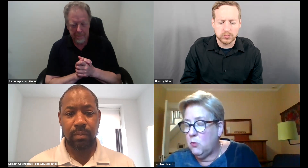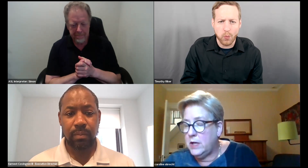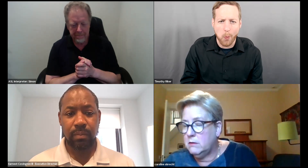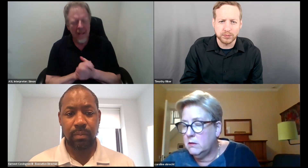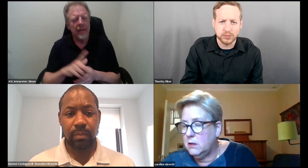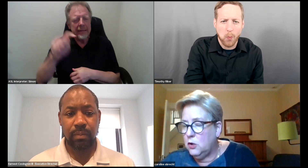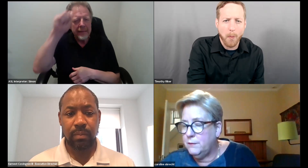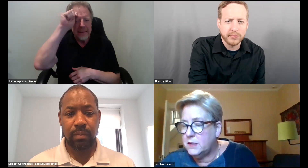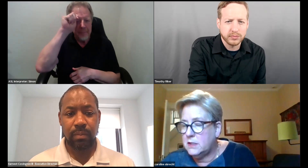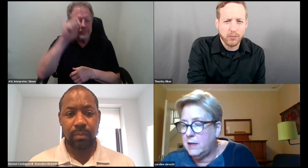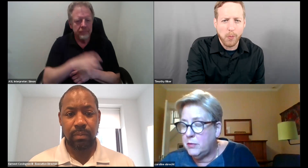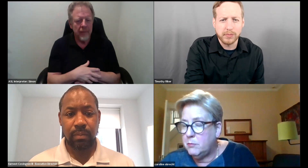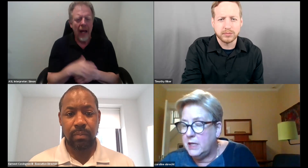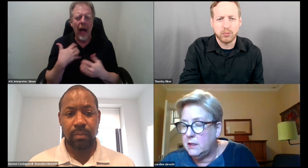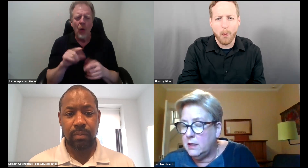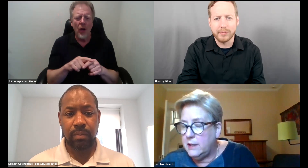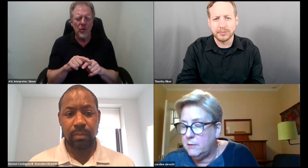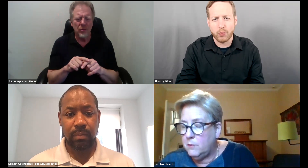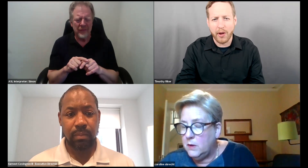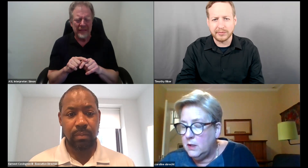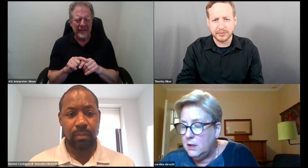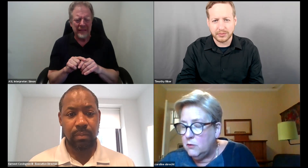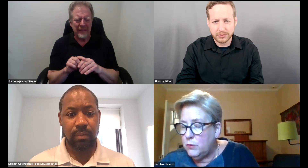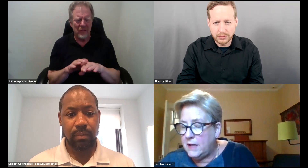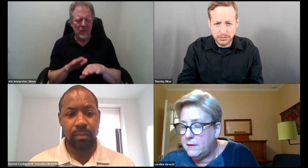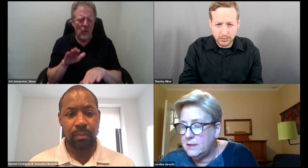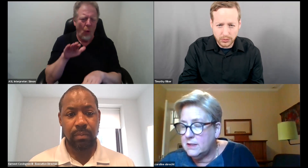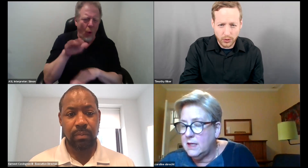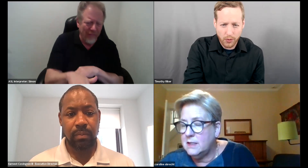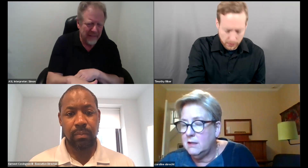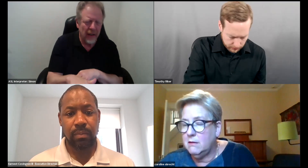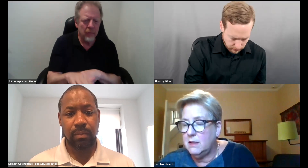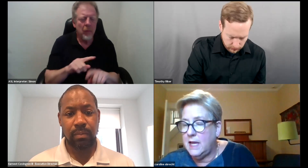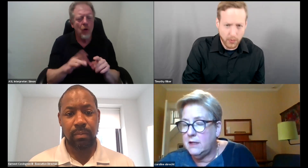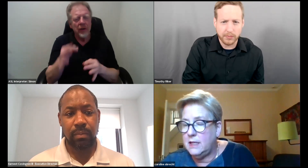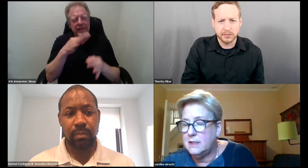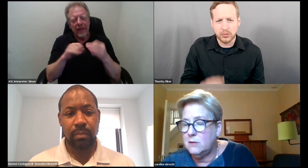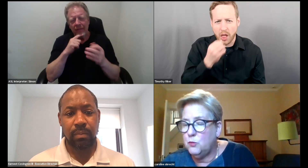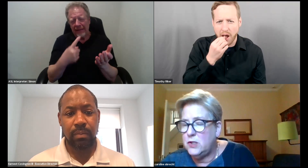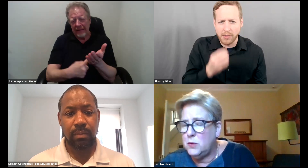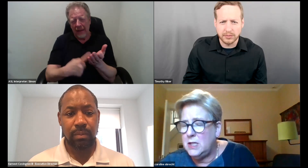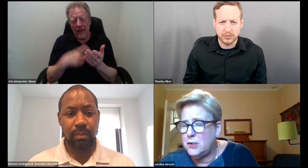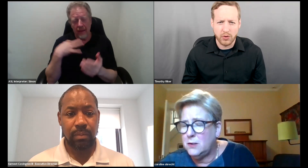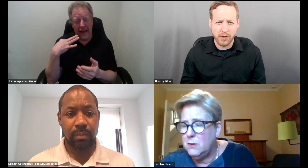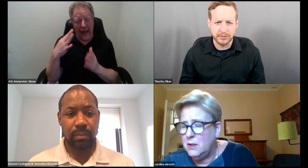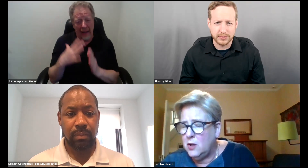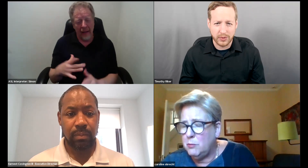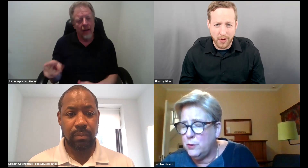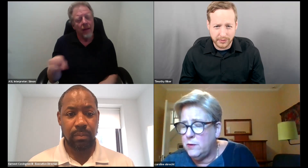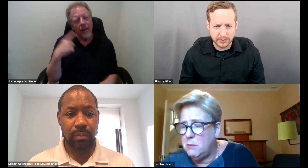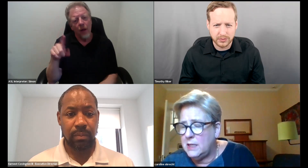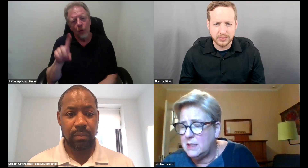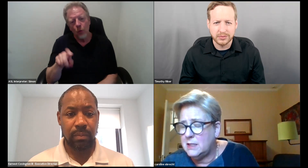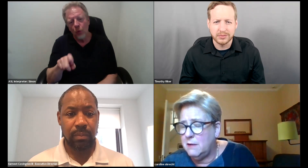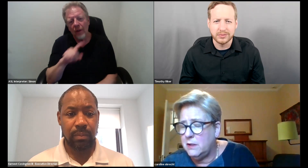Tim, I don't want to overstep, but rather than discussing candidates, do need to